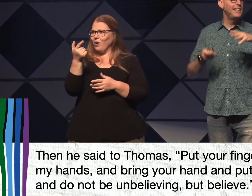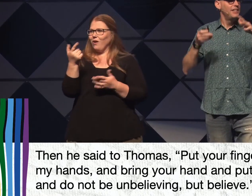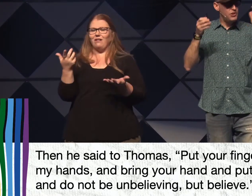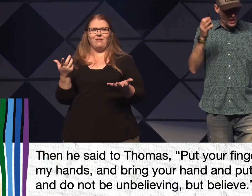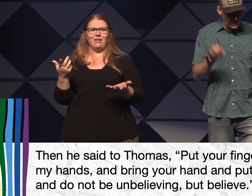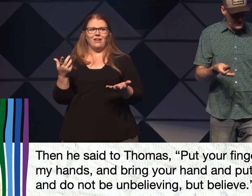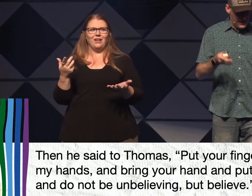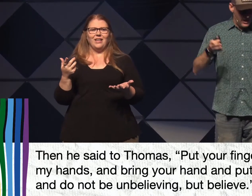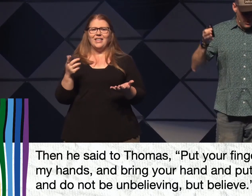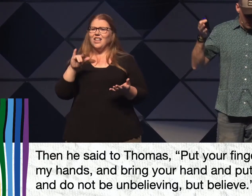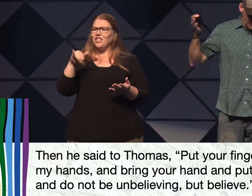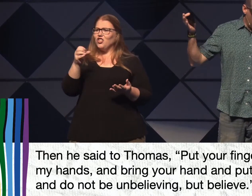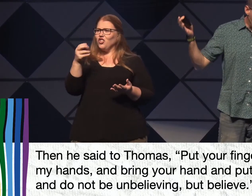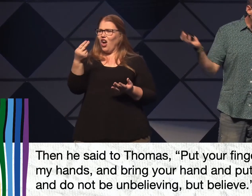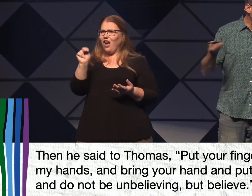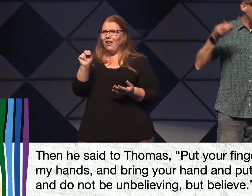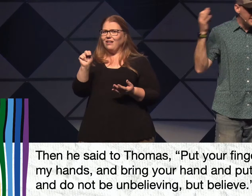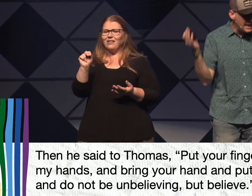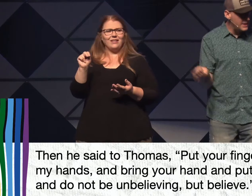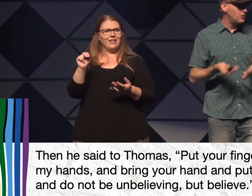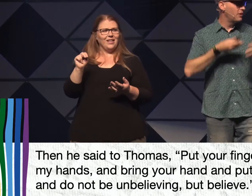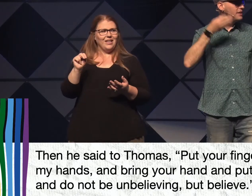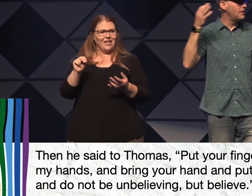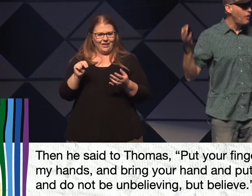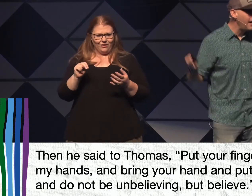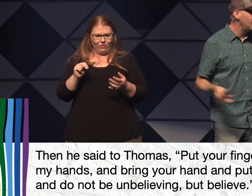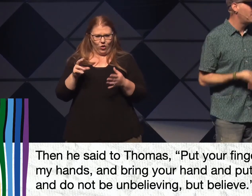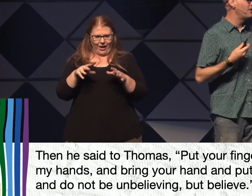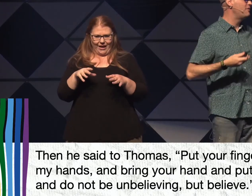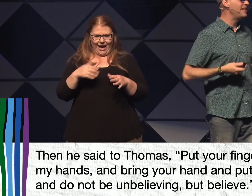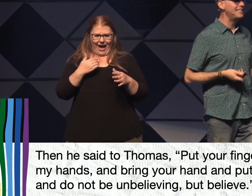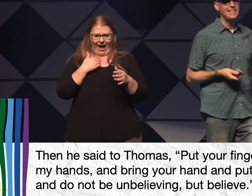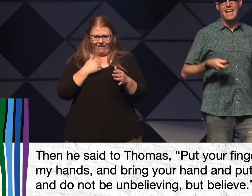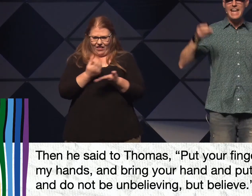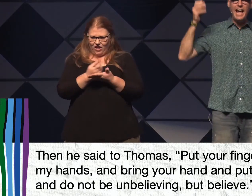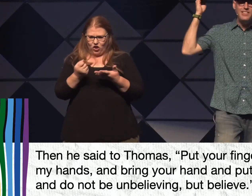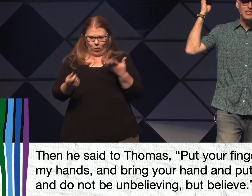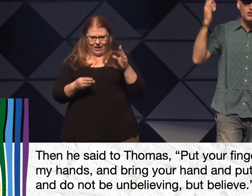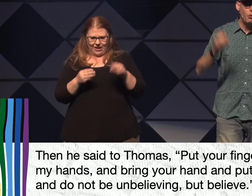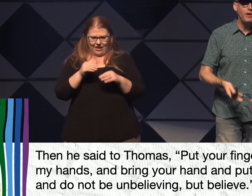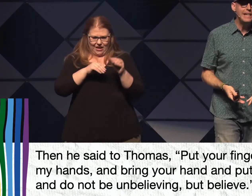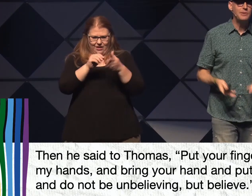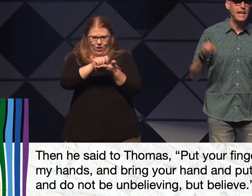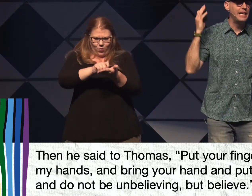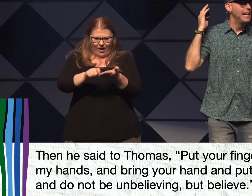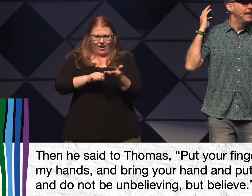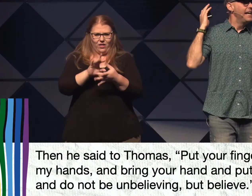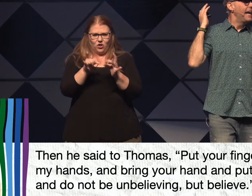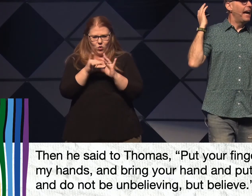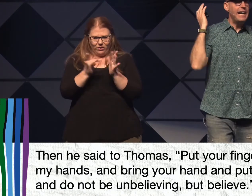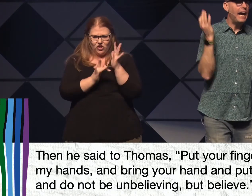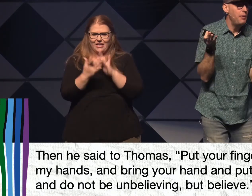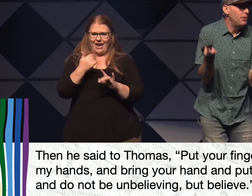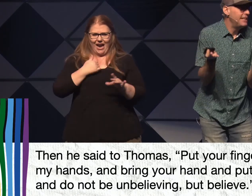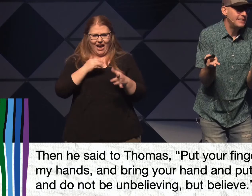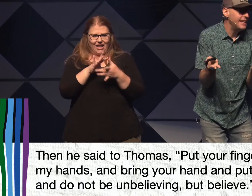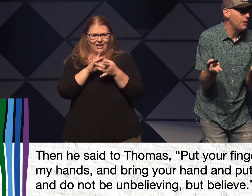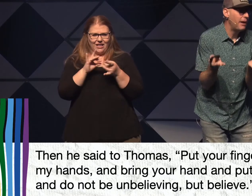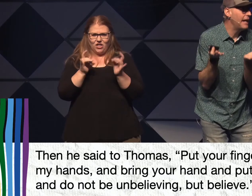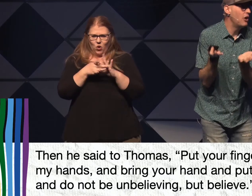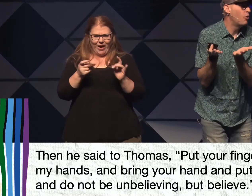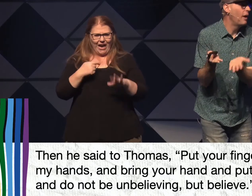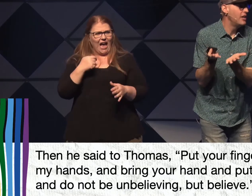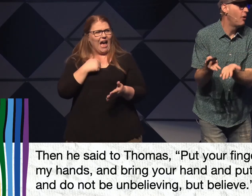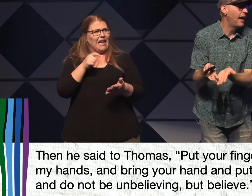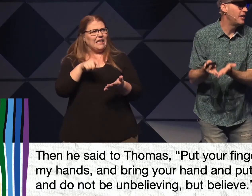like John, who is composing and taking sources and writing the story of Jesus, he had this story and he was like, I got to put this in here,